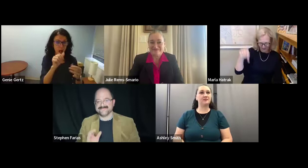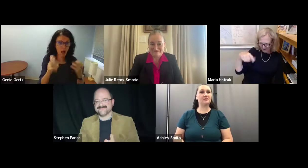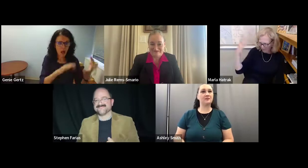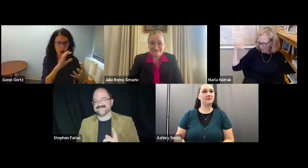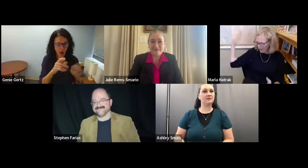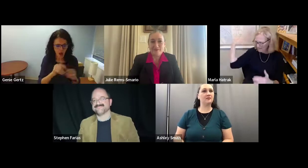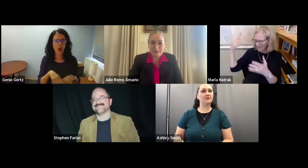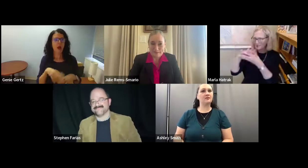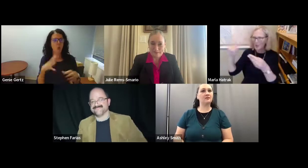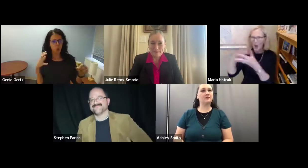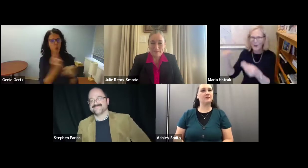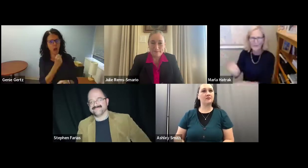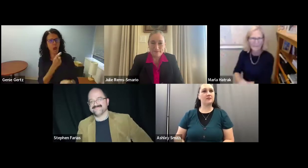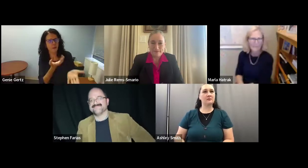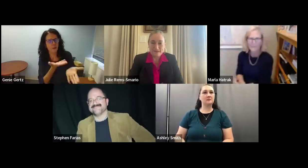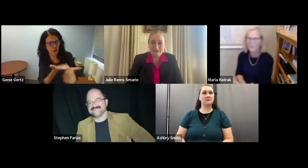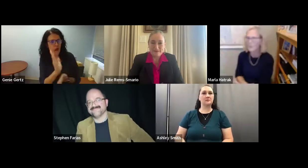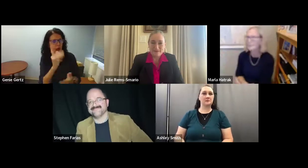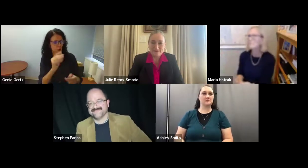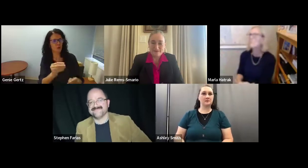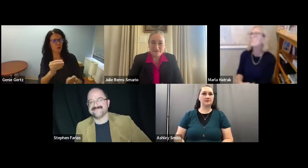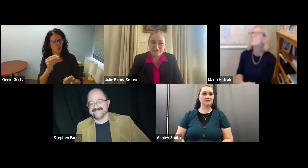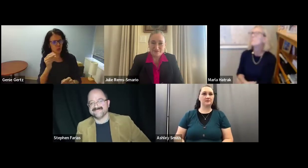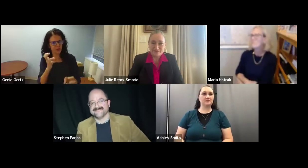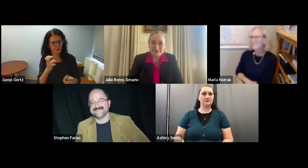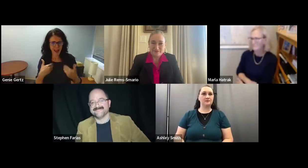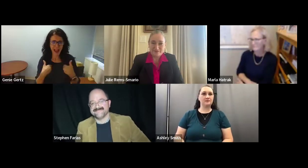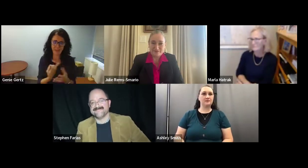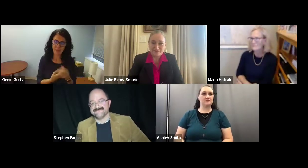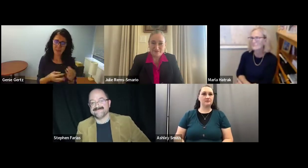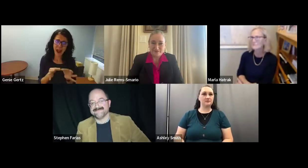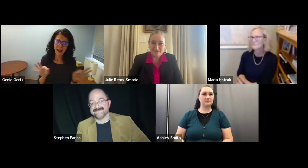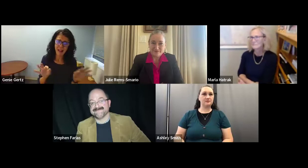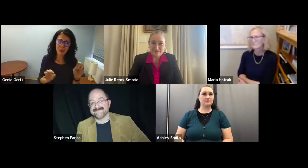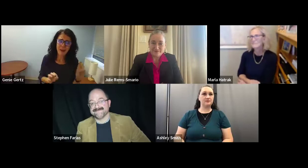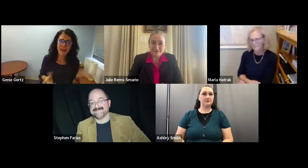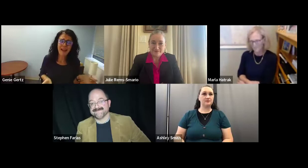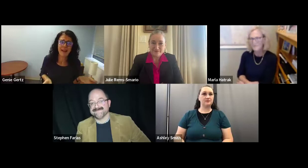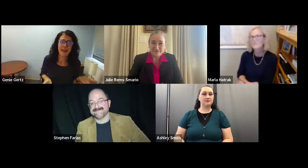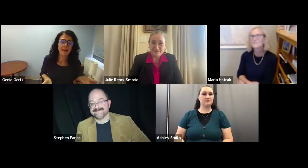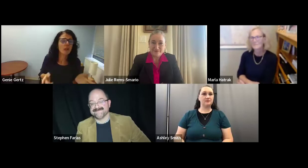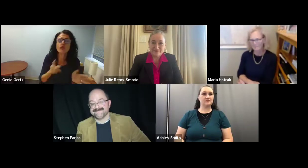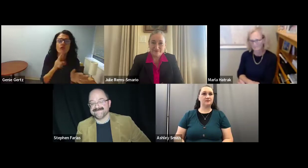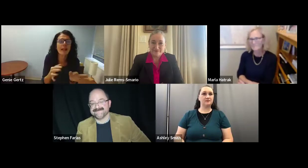the Laura won the right to have